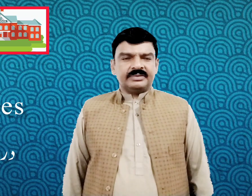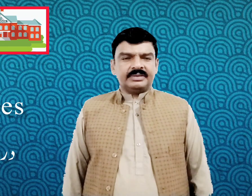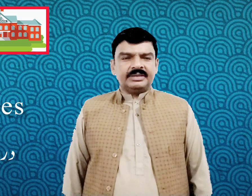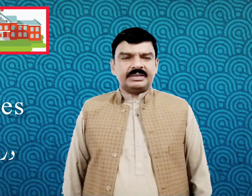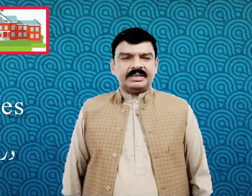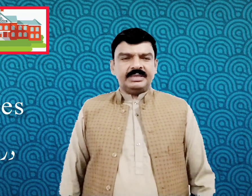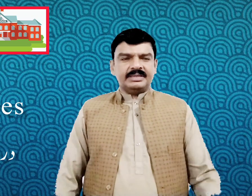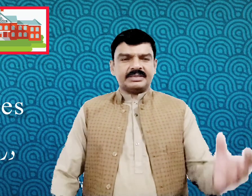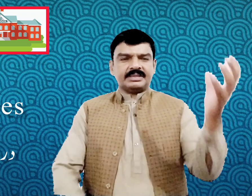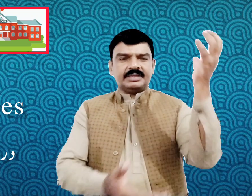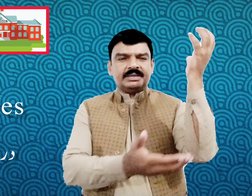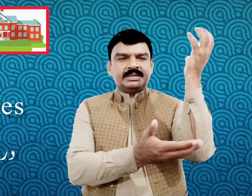trees,